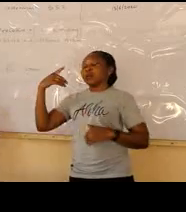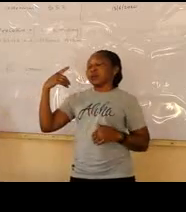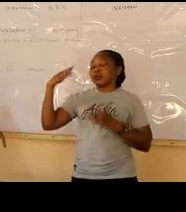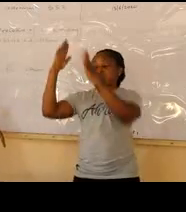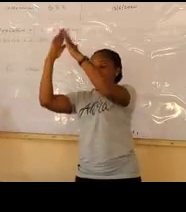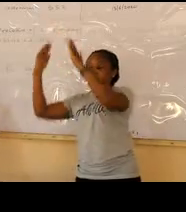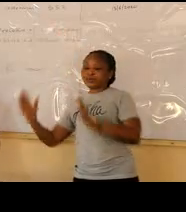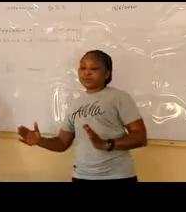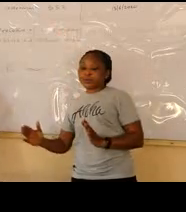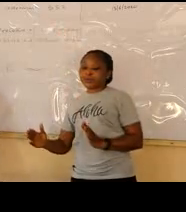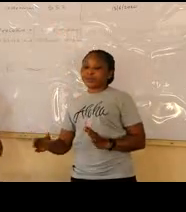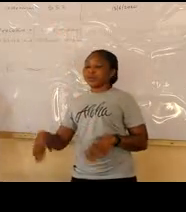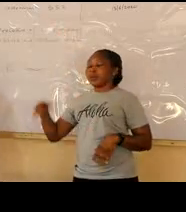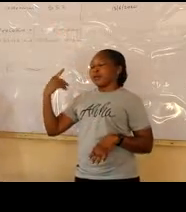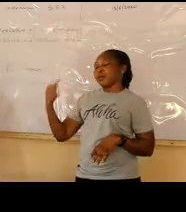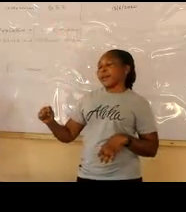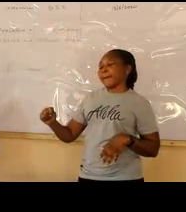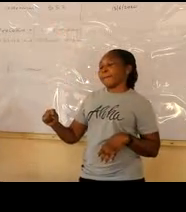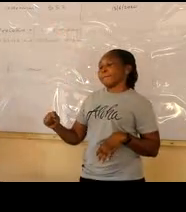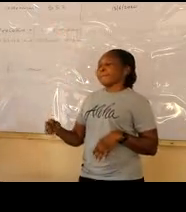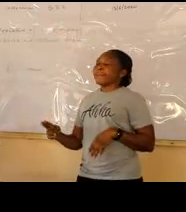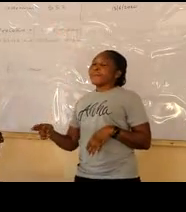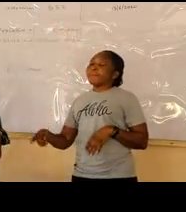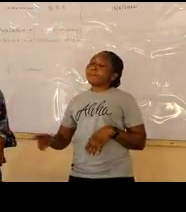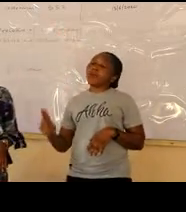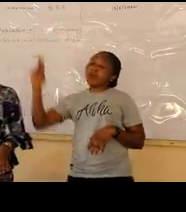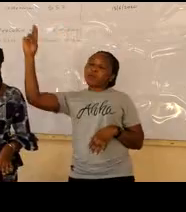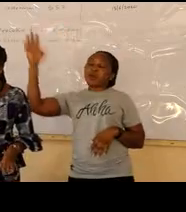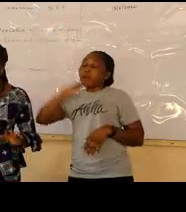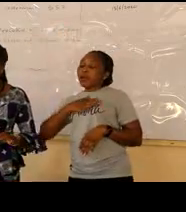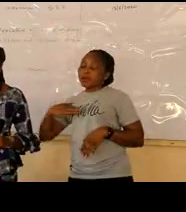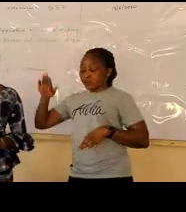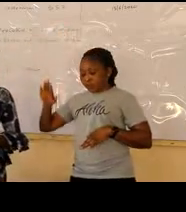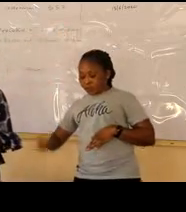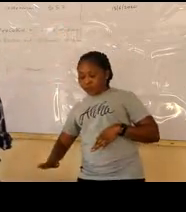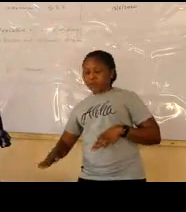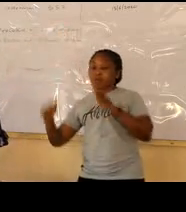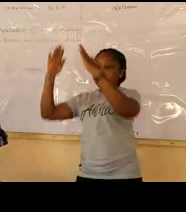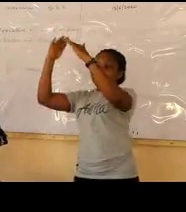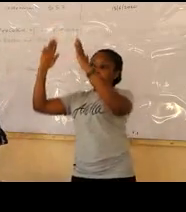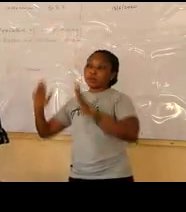as the upper house, and then we have the House of Reps as what? The lower house.